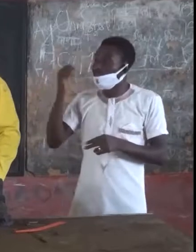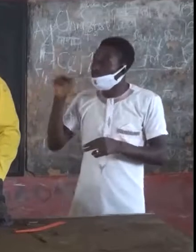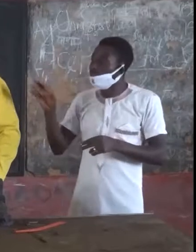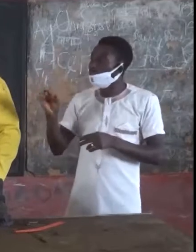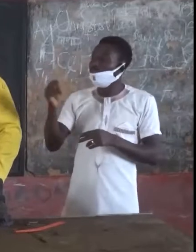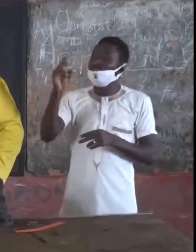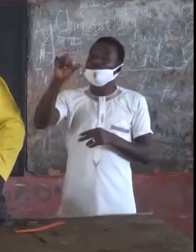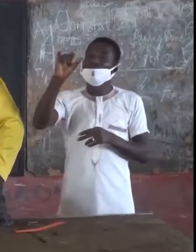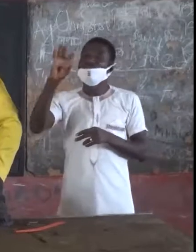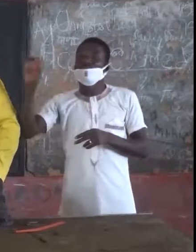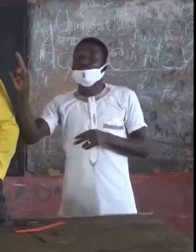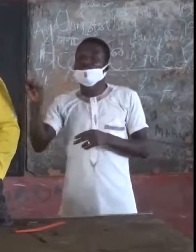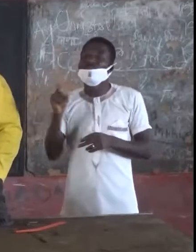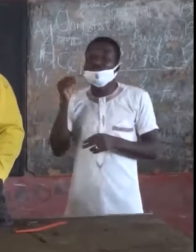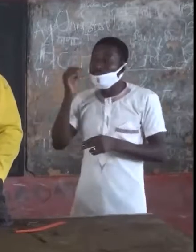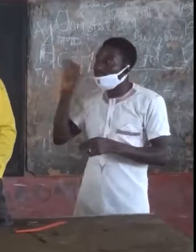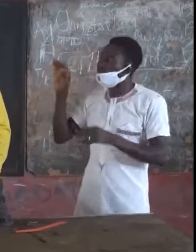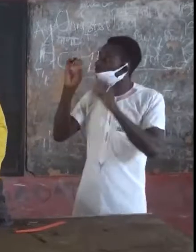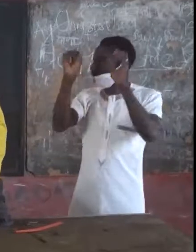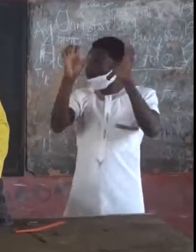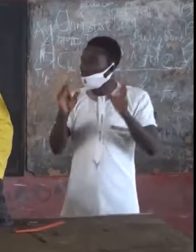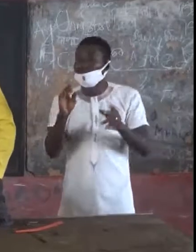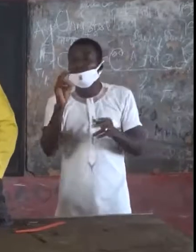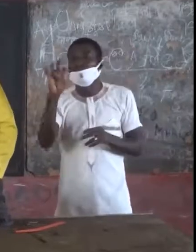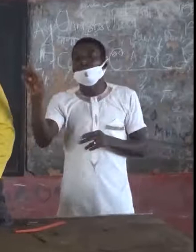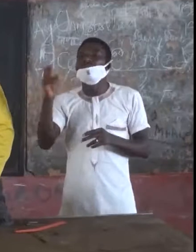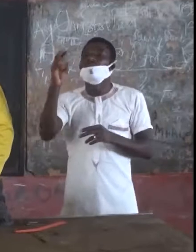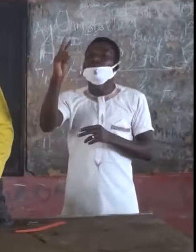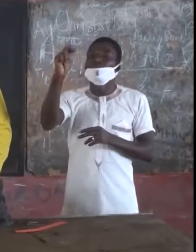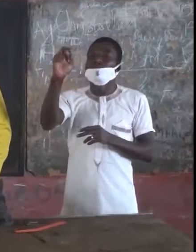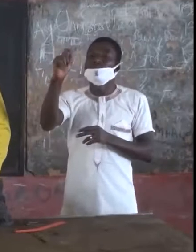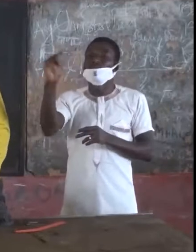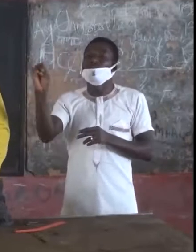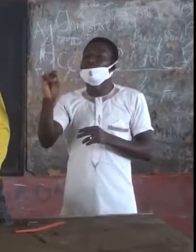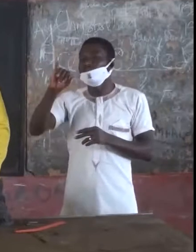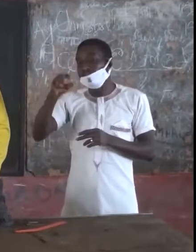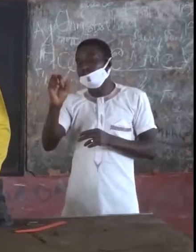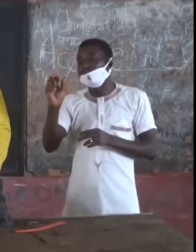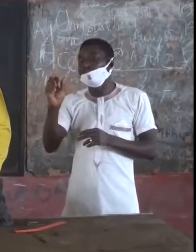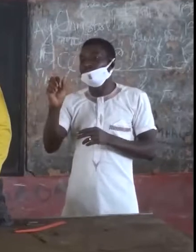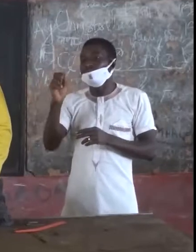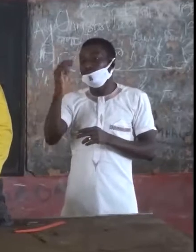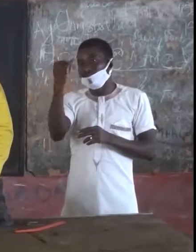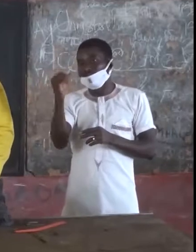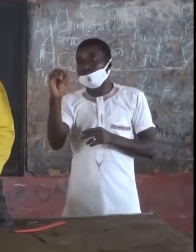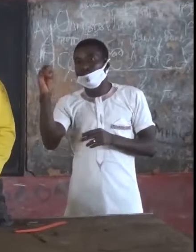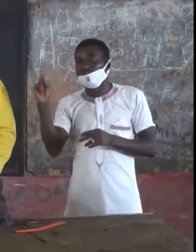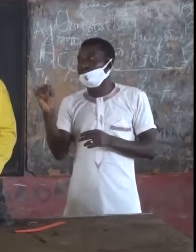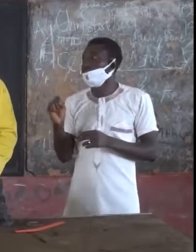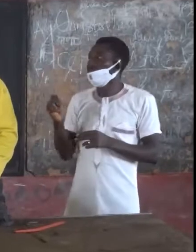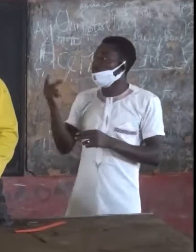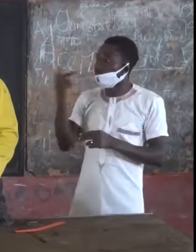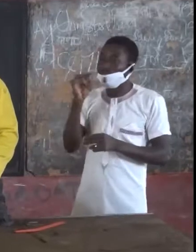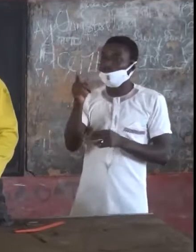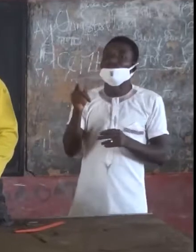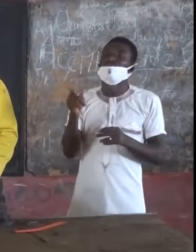Damina. I am your metalwork teacher, Mr. Nathaniel James Yayo. And the three of us will join hands together to